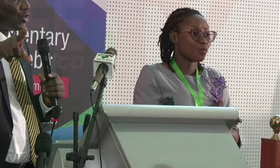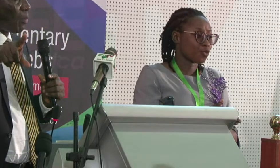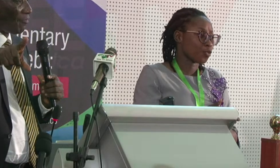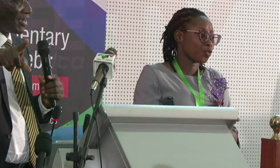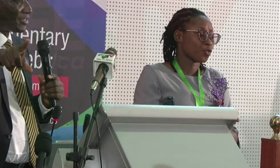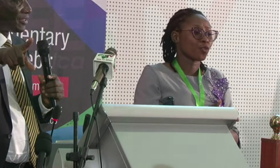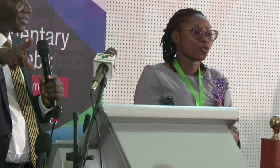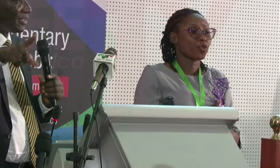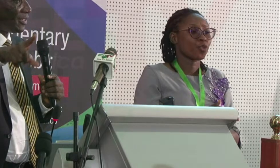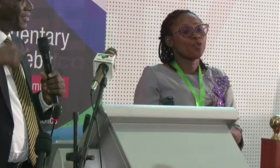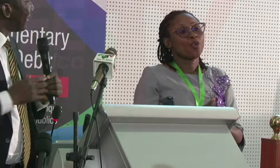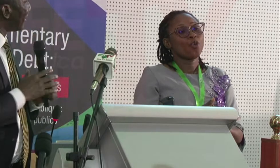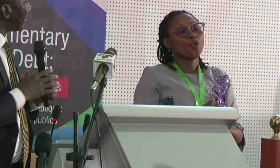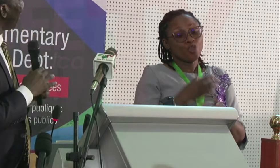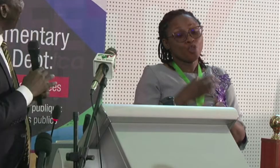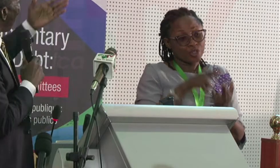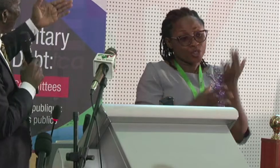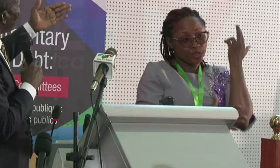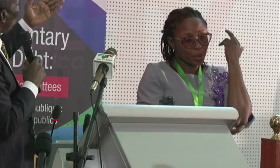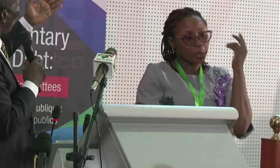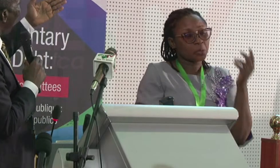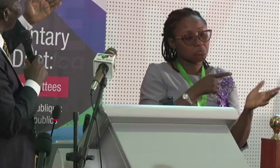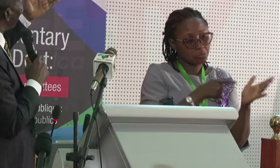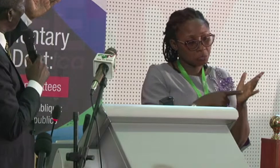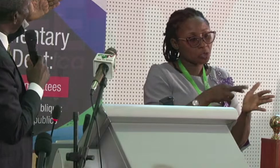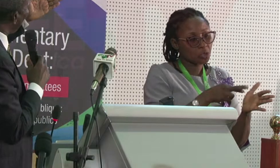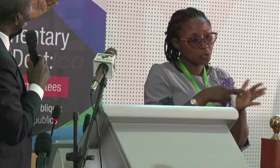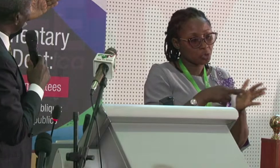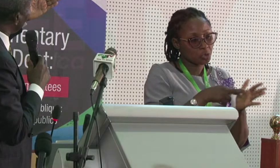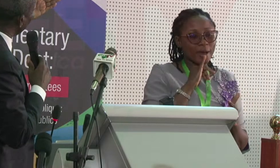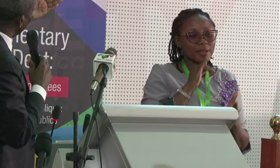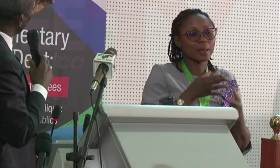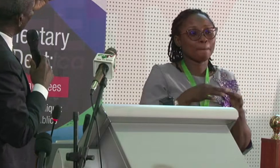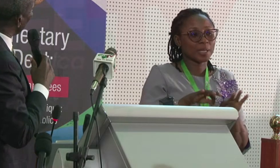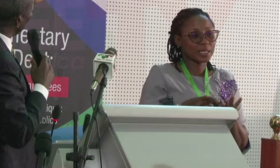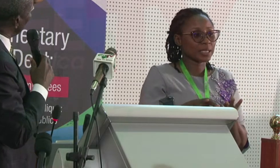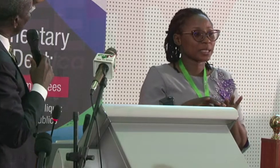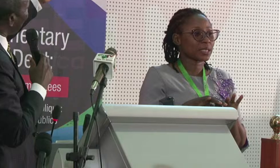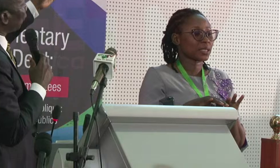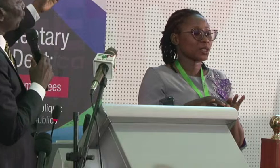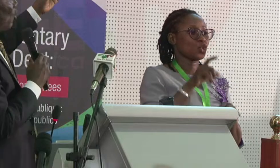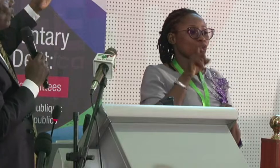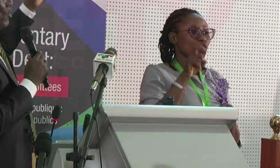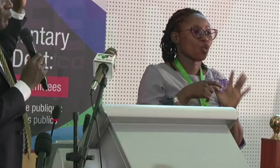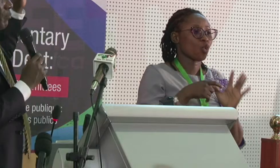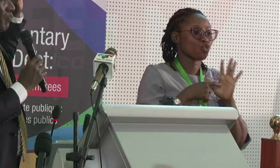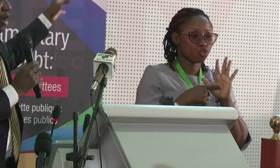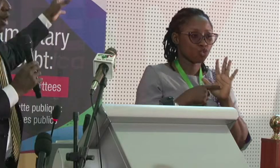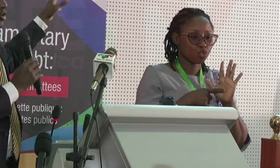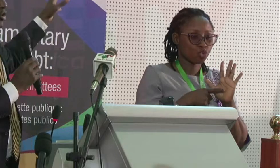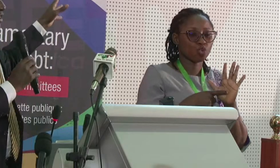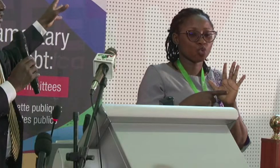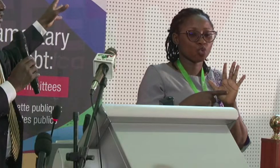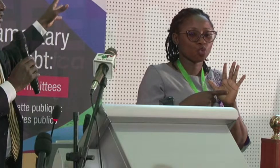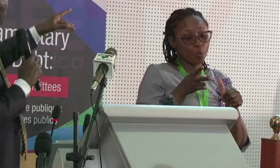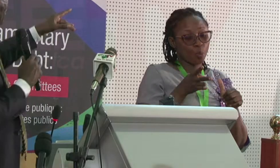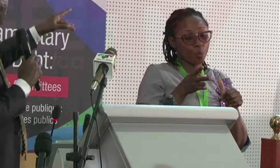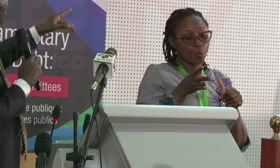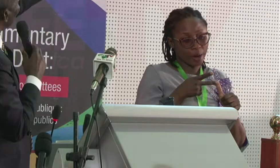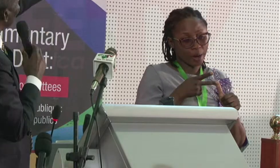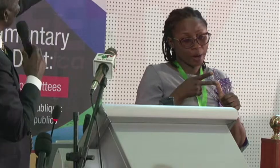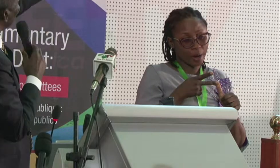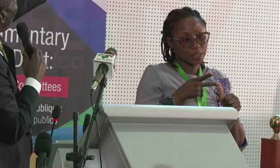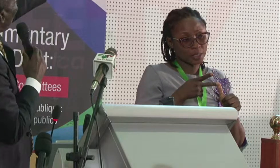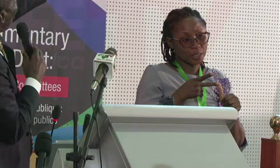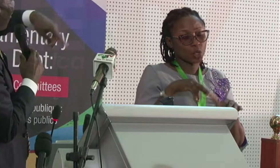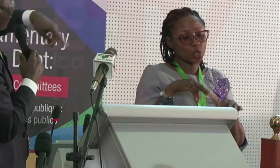reduce poverty? This is the requirement why it's important. So you must show prior authorization and you